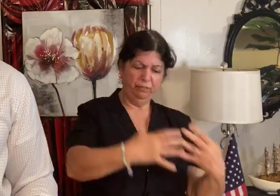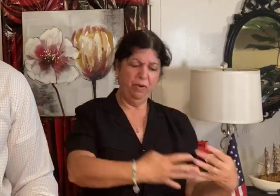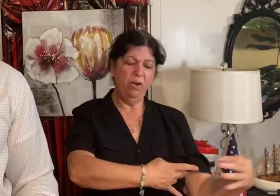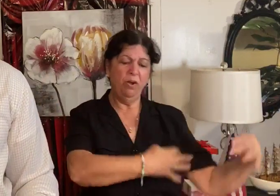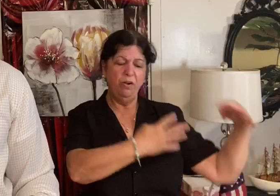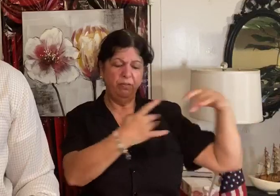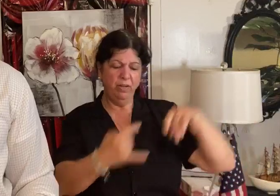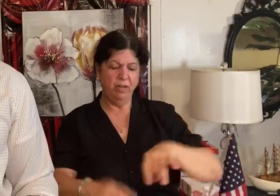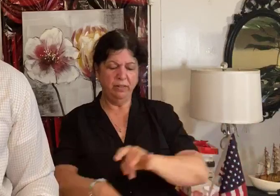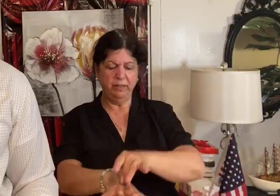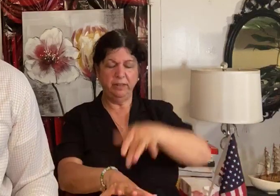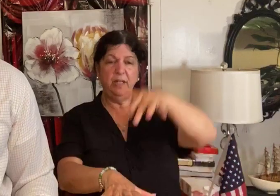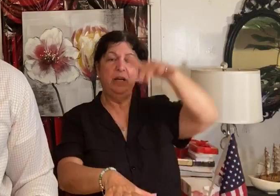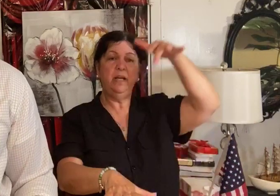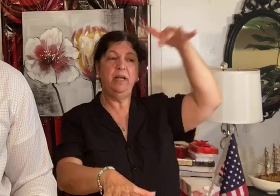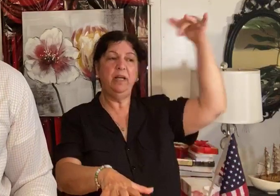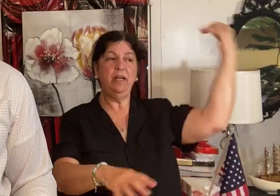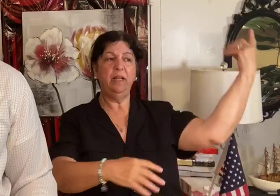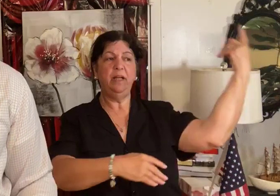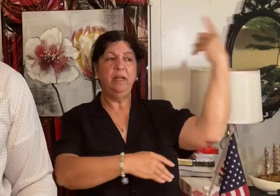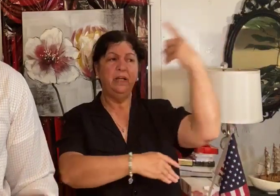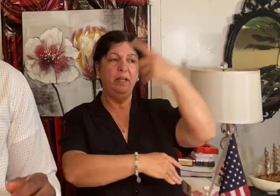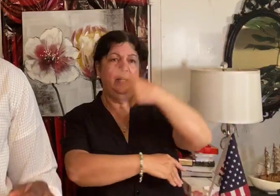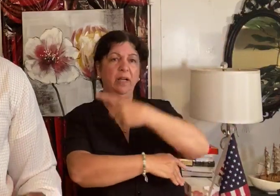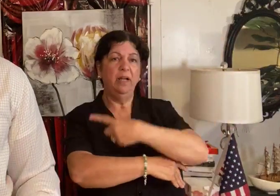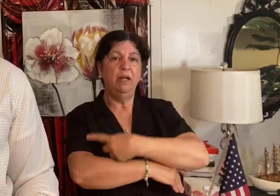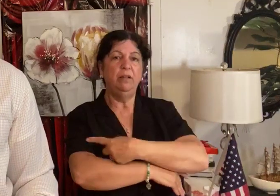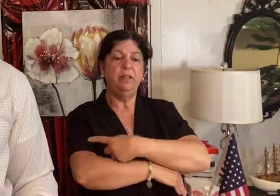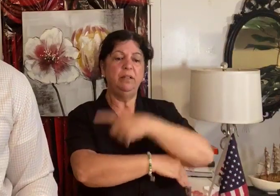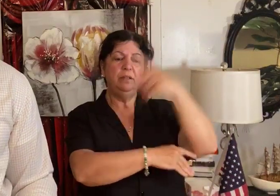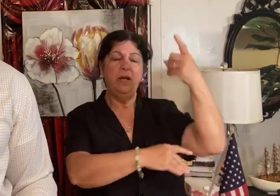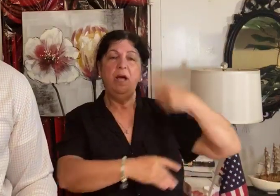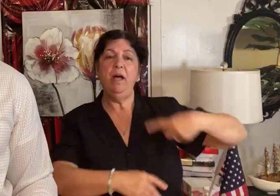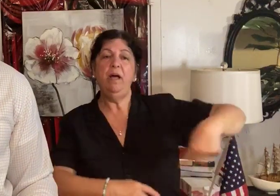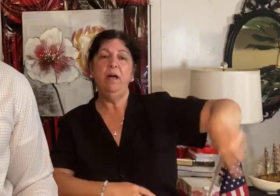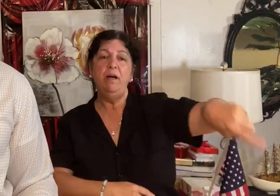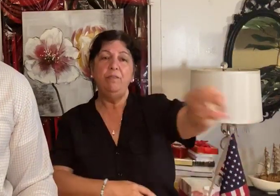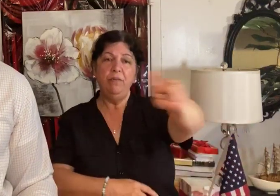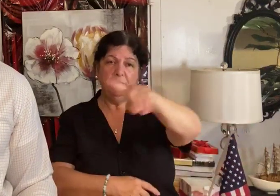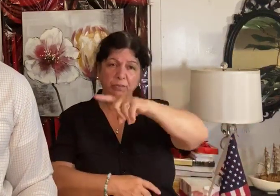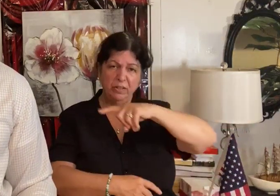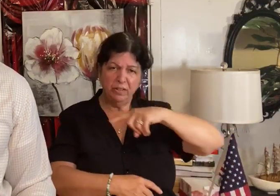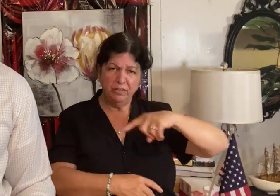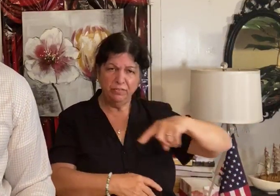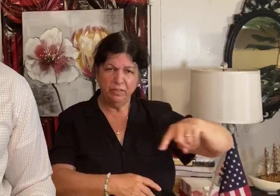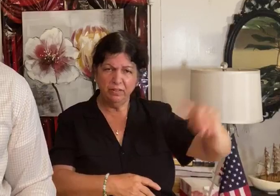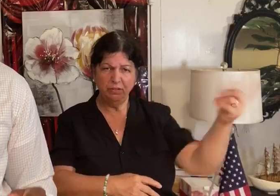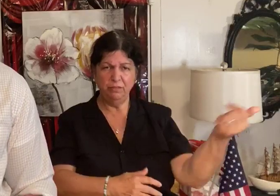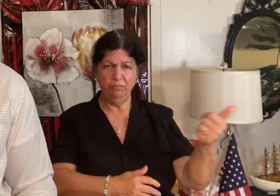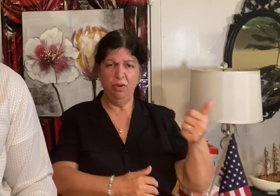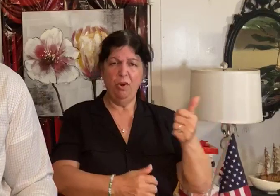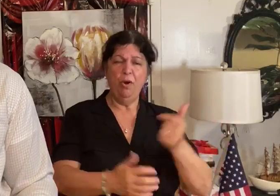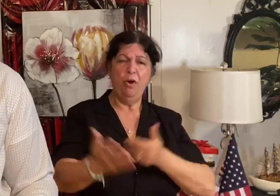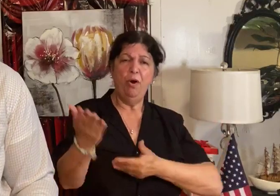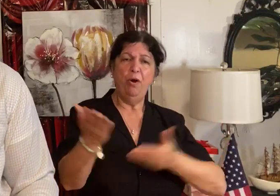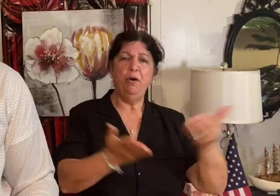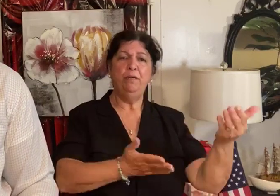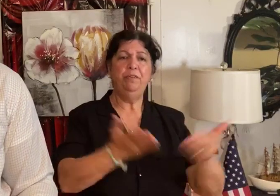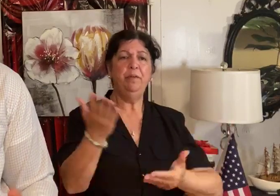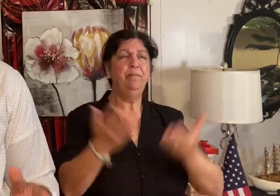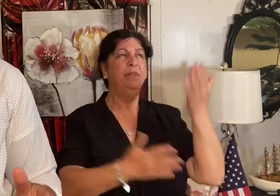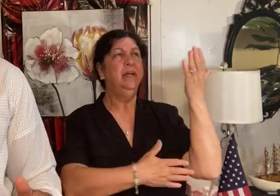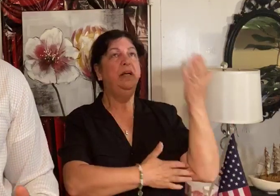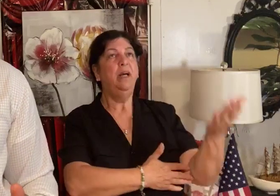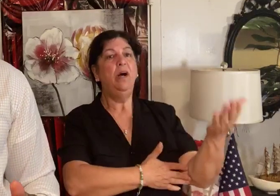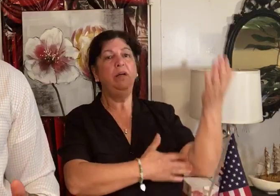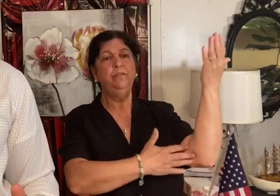his glorious day. Ye that are brave now serve